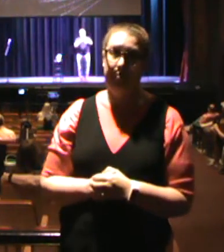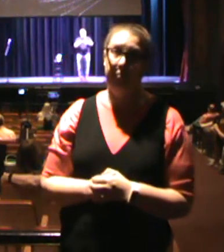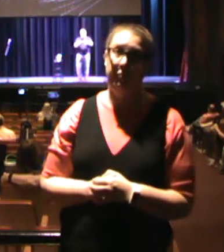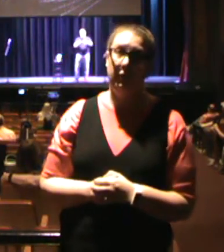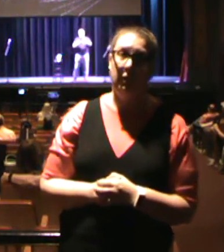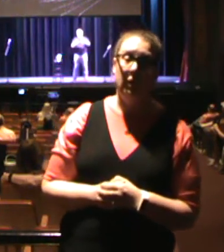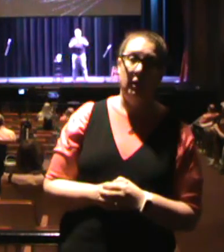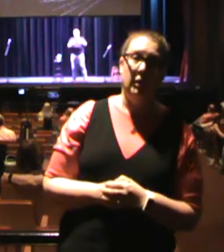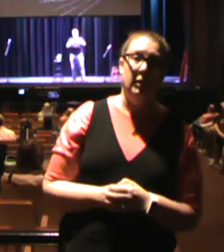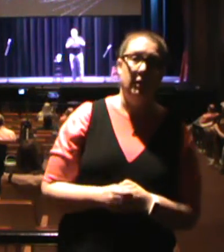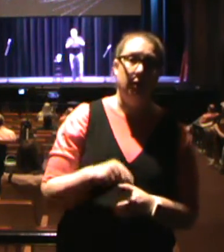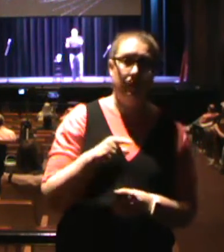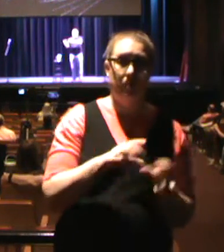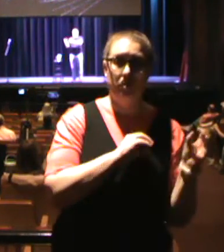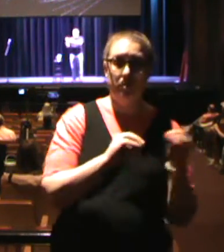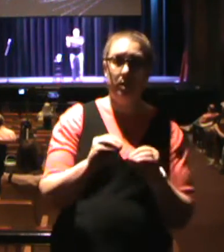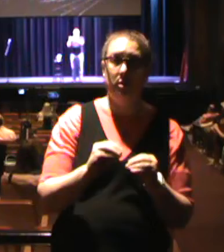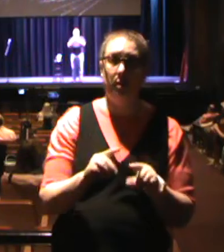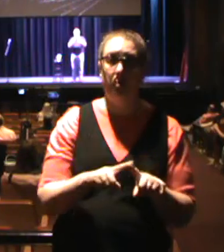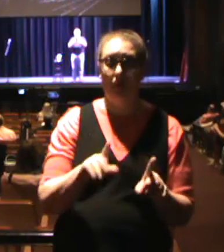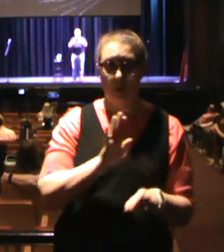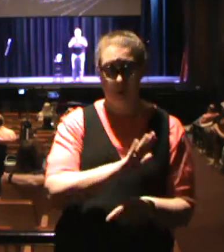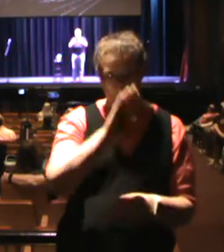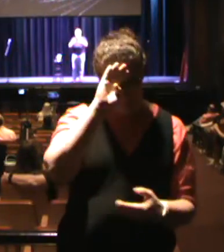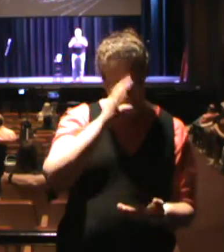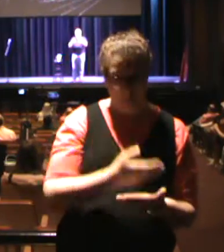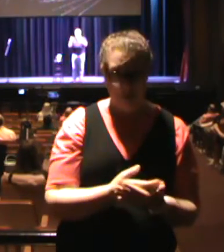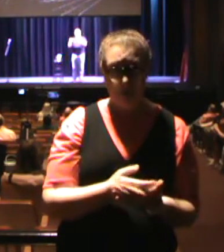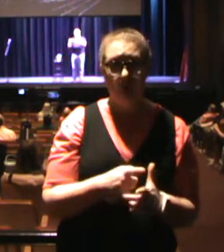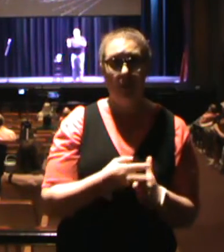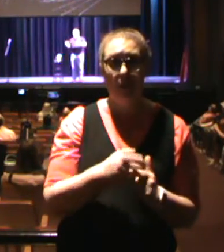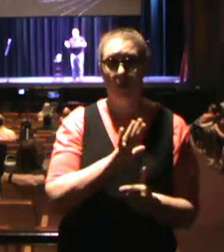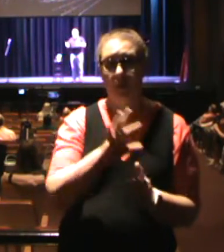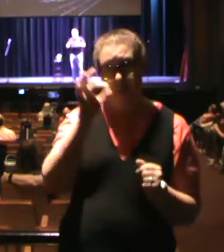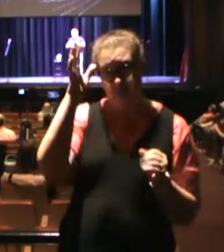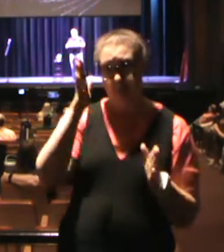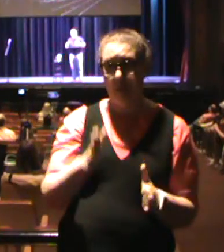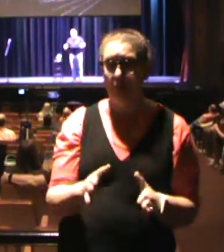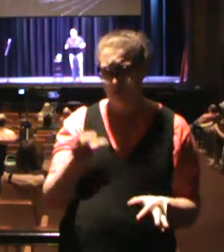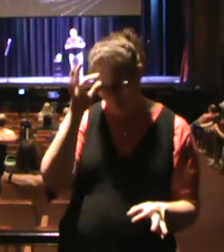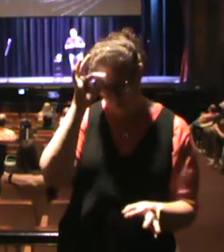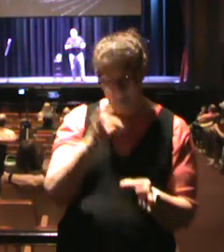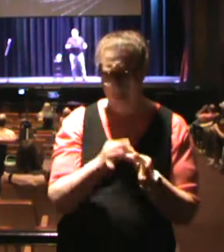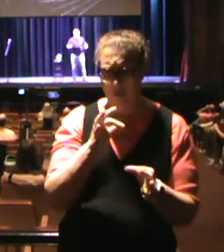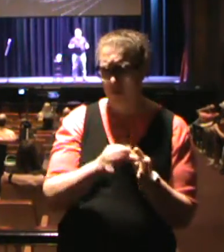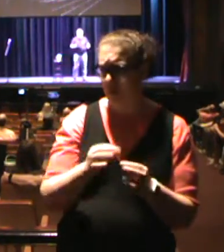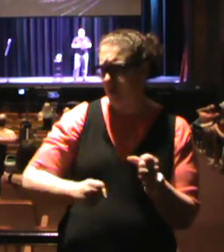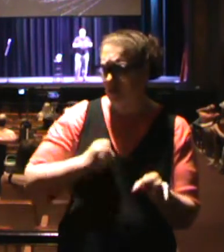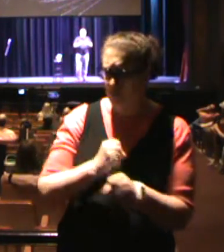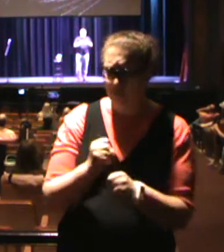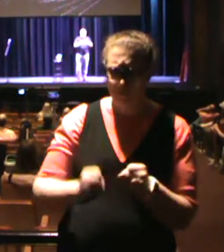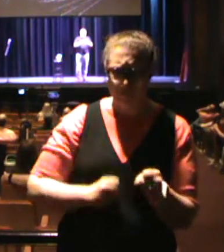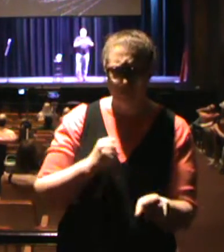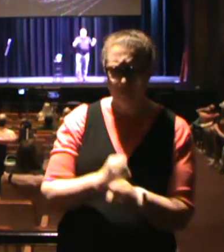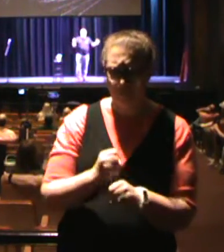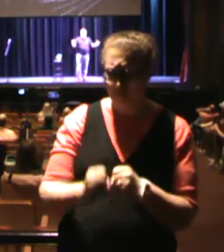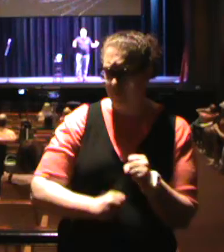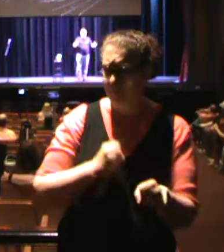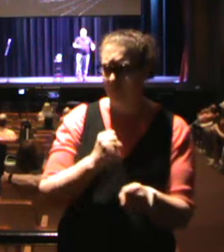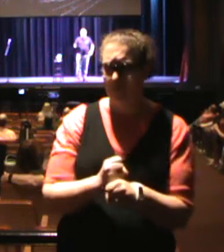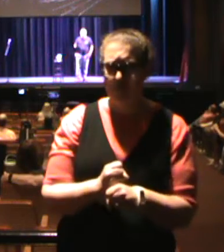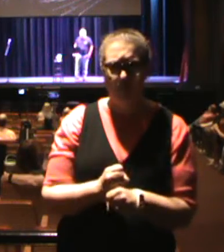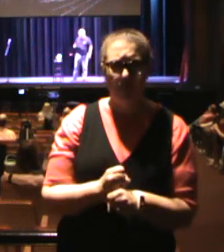It's okay, right? That I had this pastor who was a faithful pastor for years and years. Matter of fact, he had